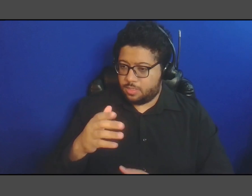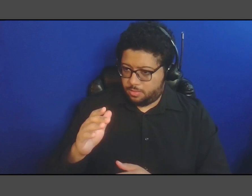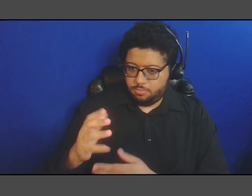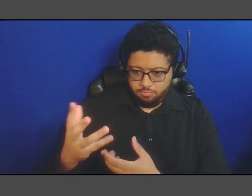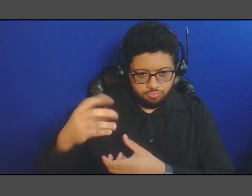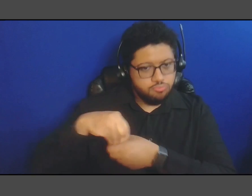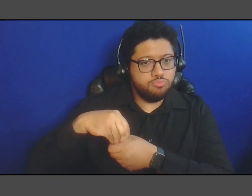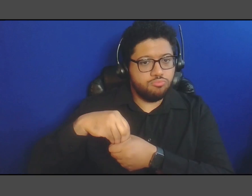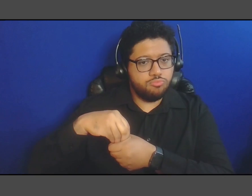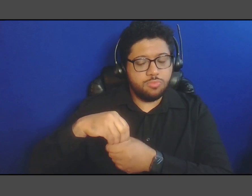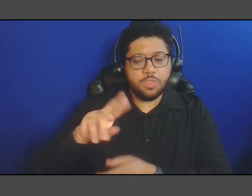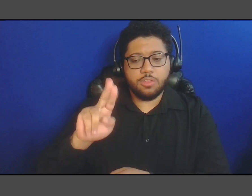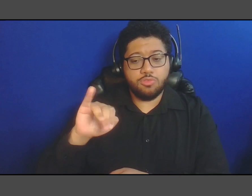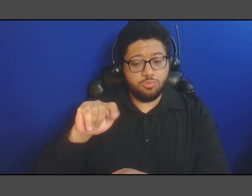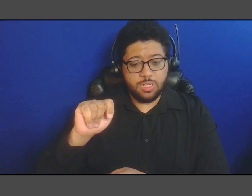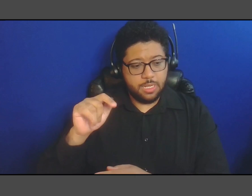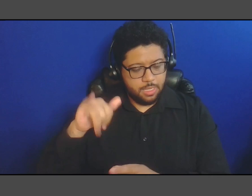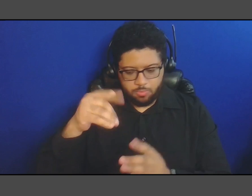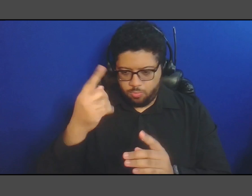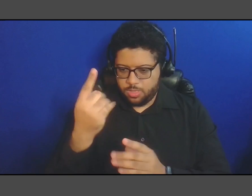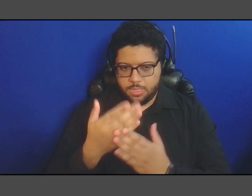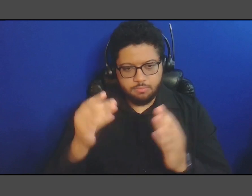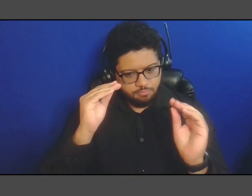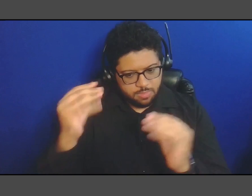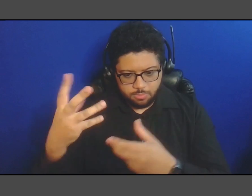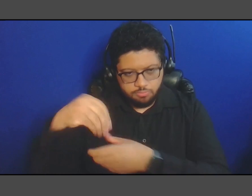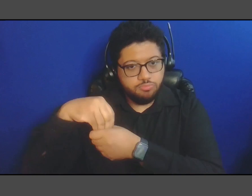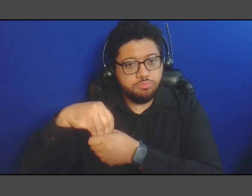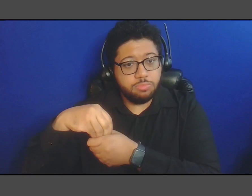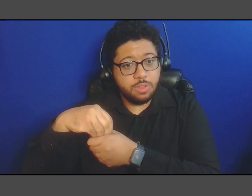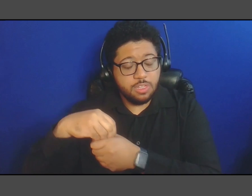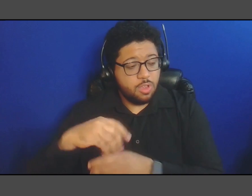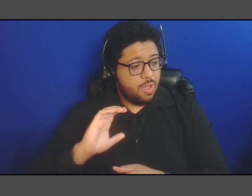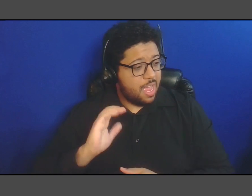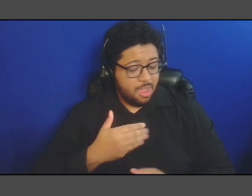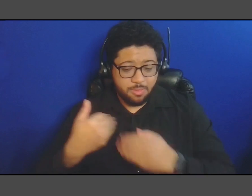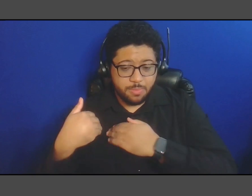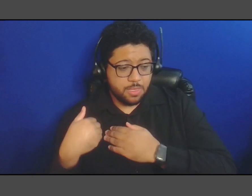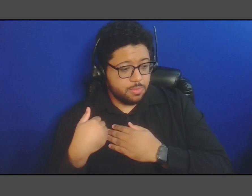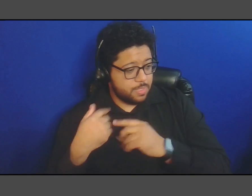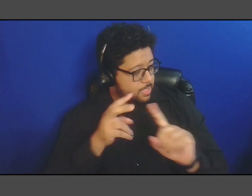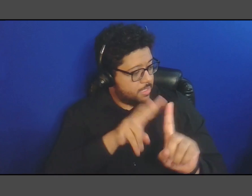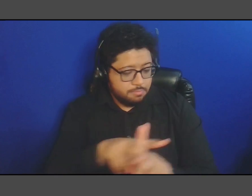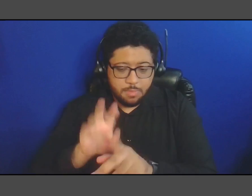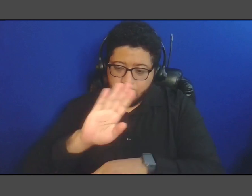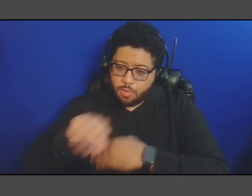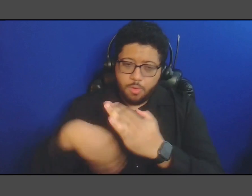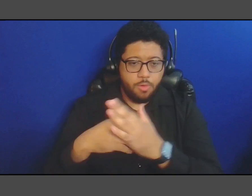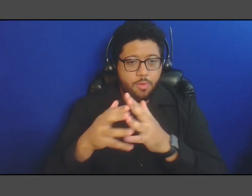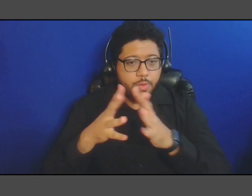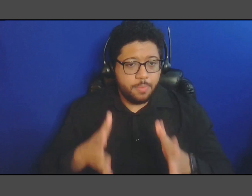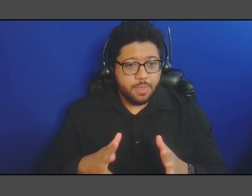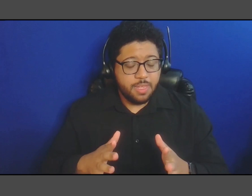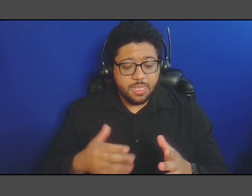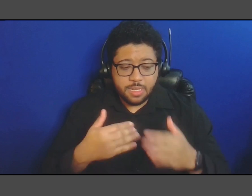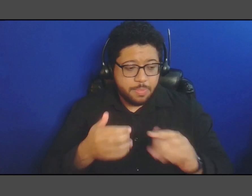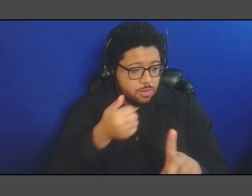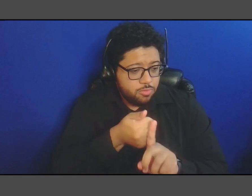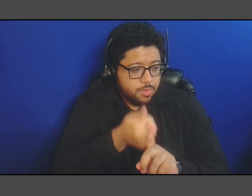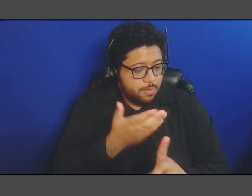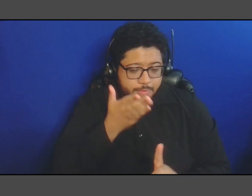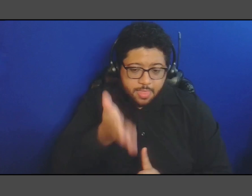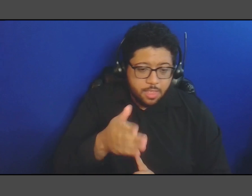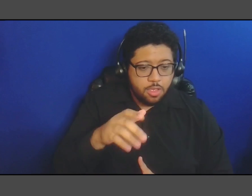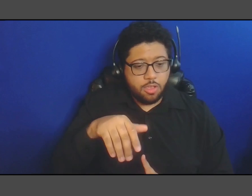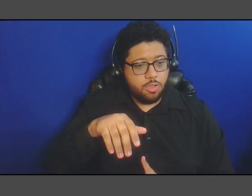every American. Whether you were there and experienced the Springfield race riots, or whether your ancestors